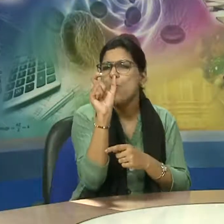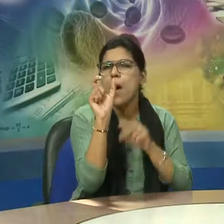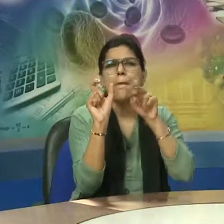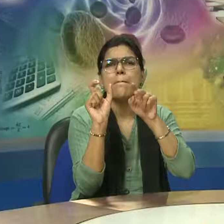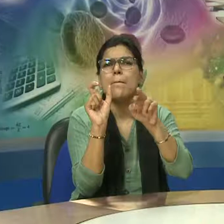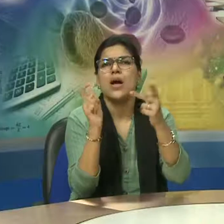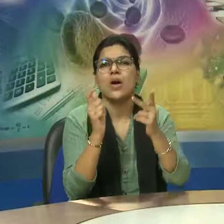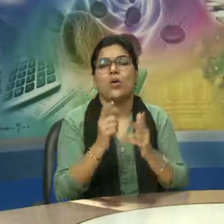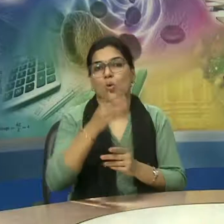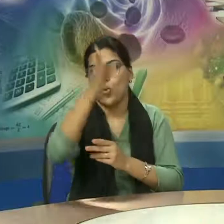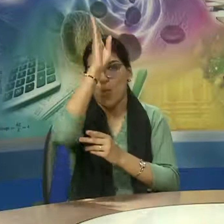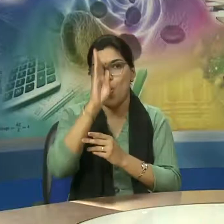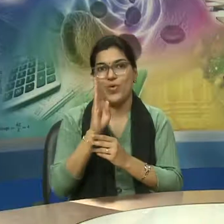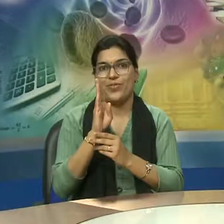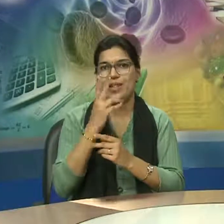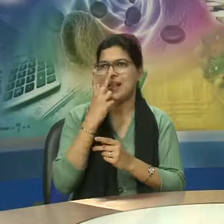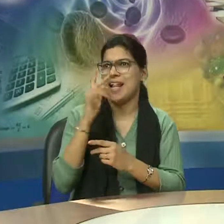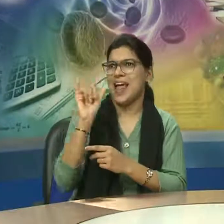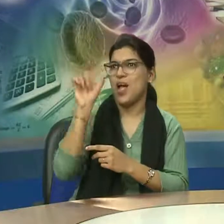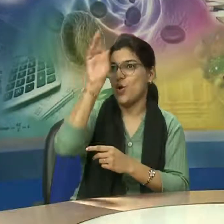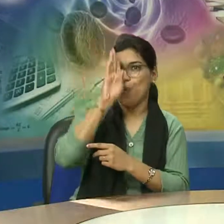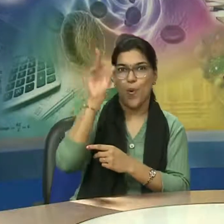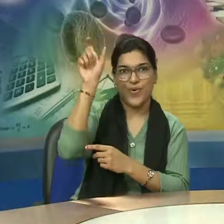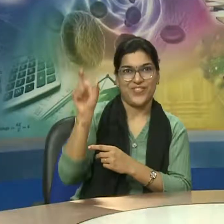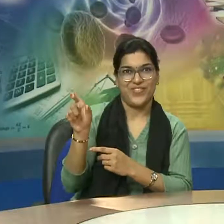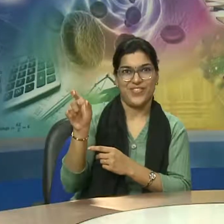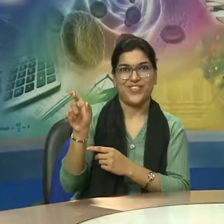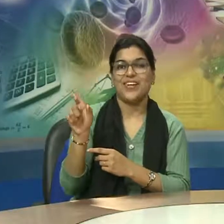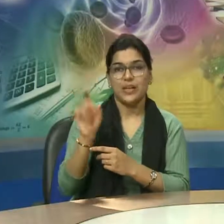Devo means God